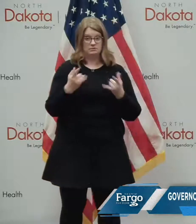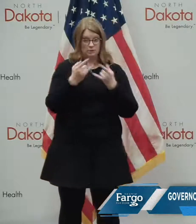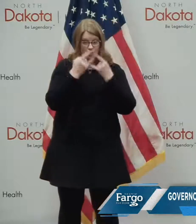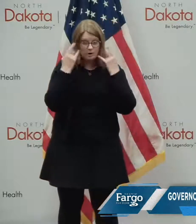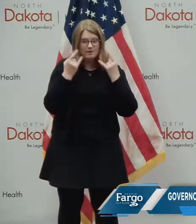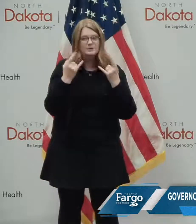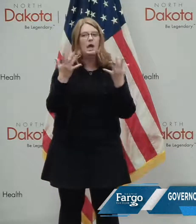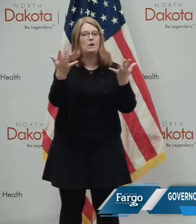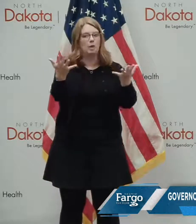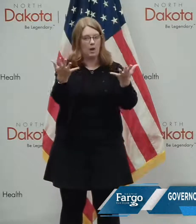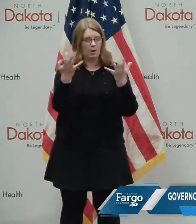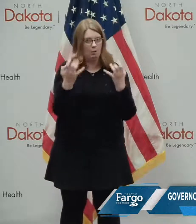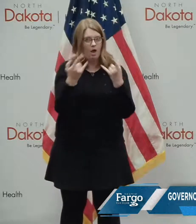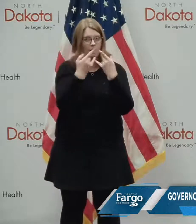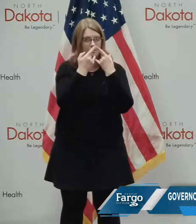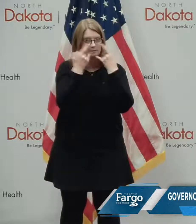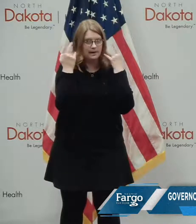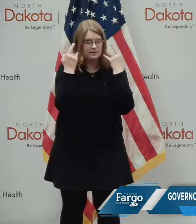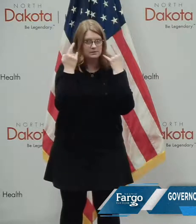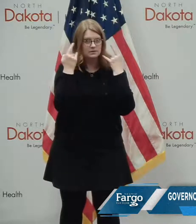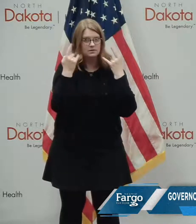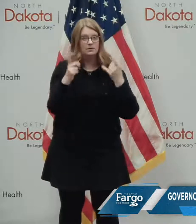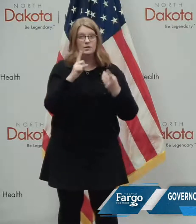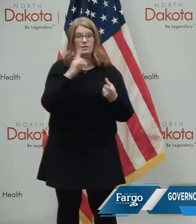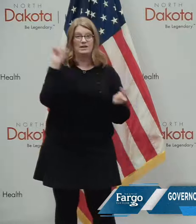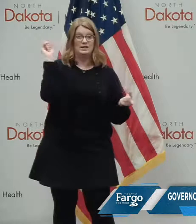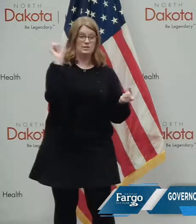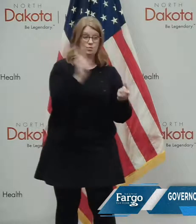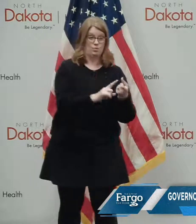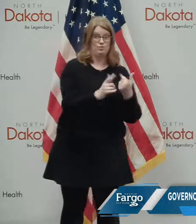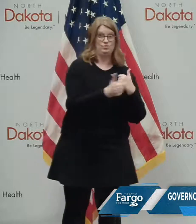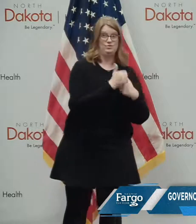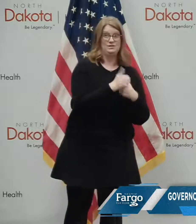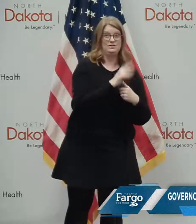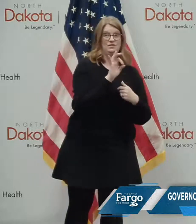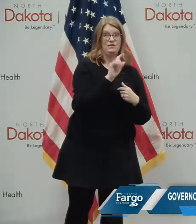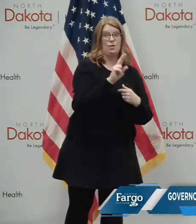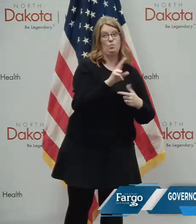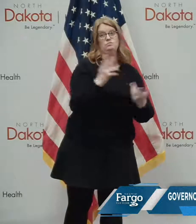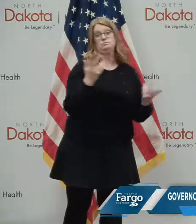wearing a mask, that it's actually going to reduce their risk for influenza. So.